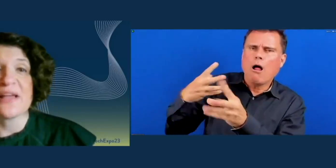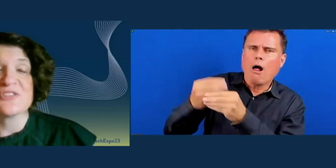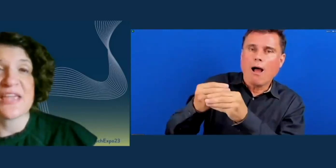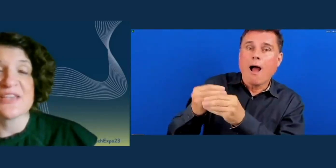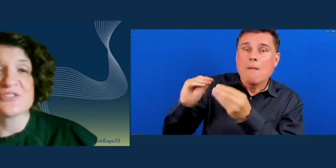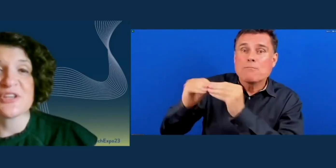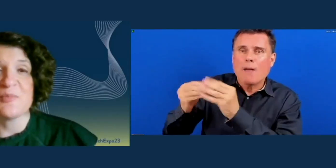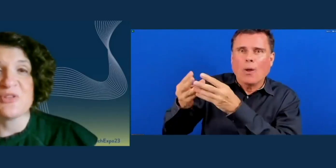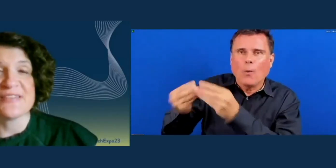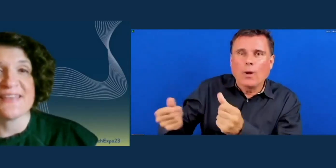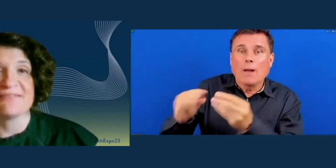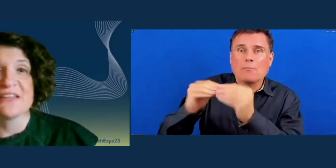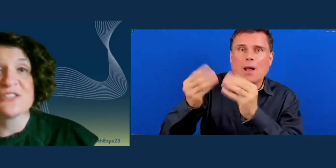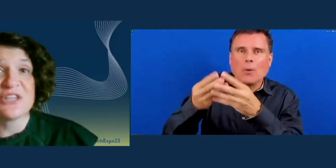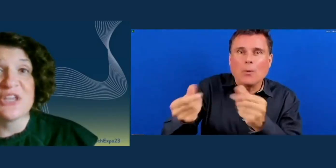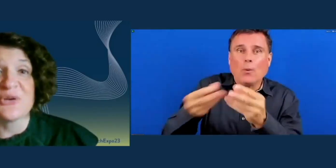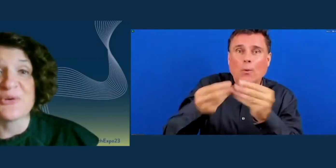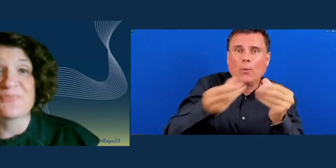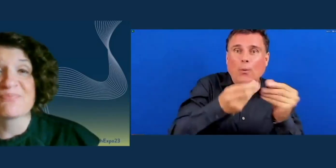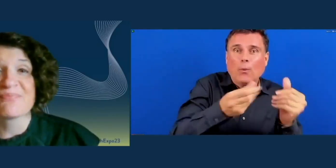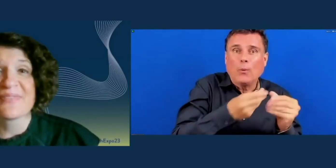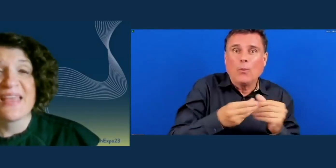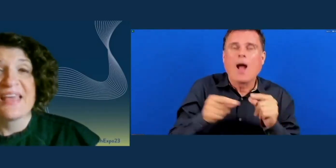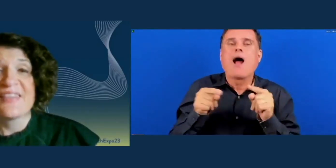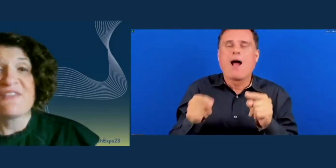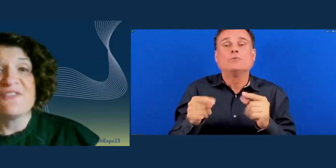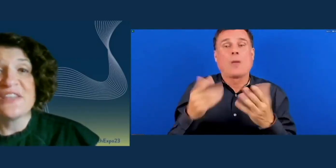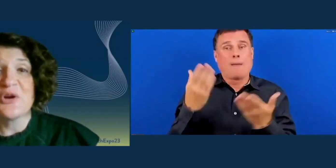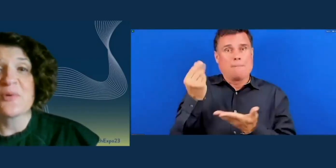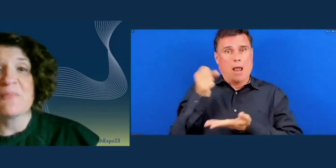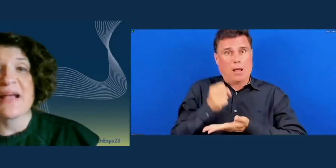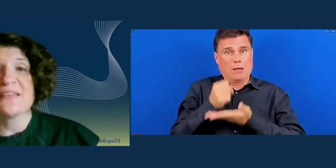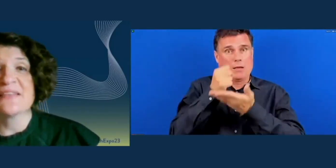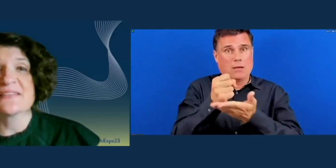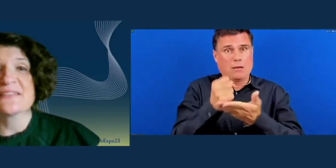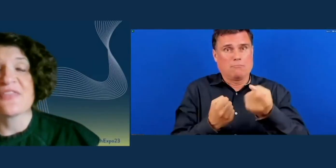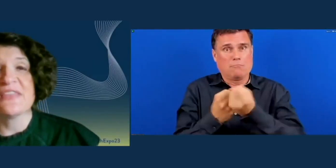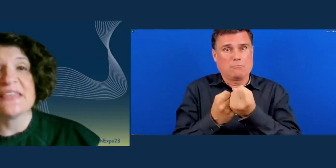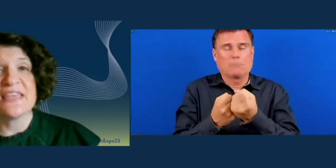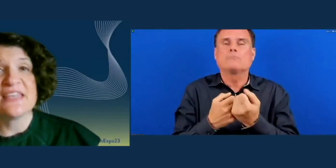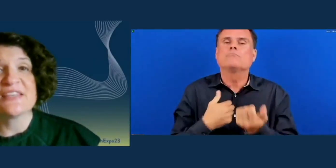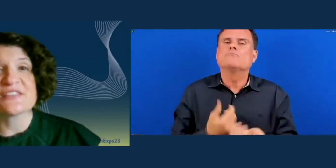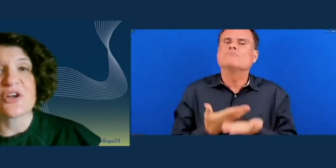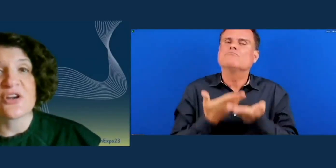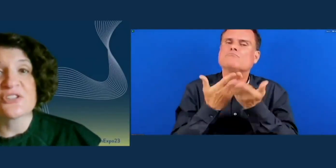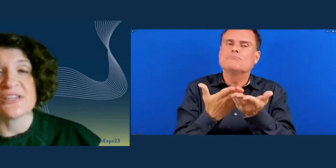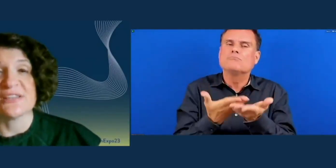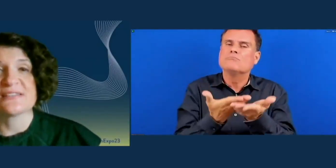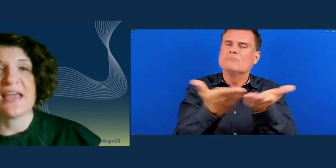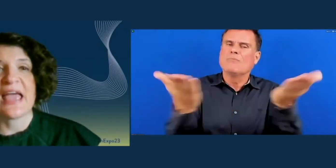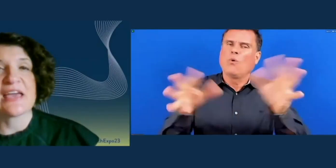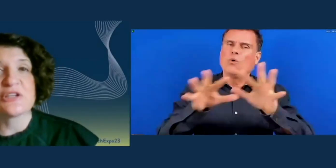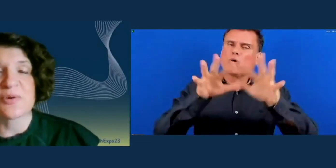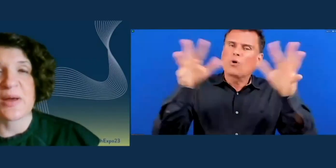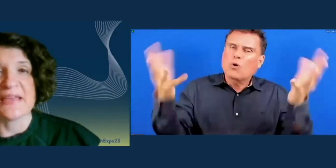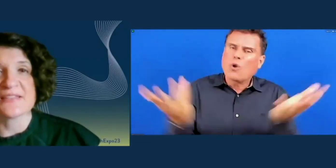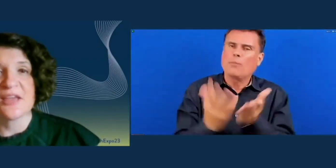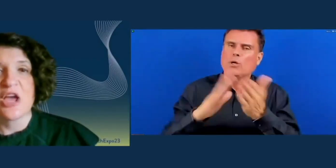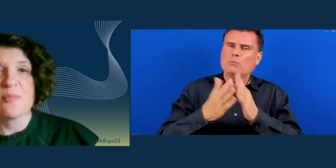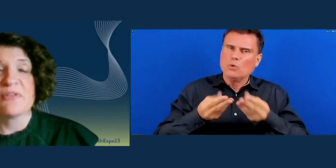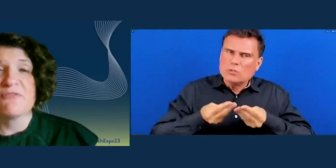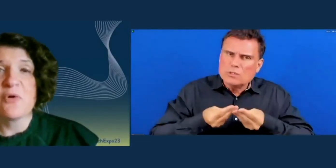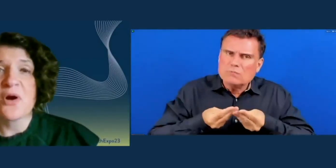global education community, to you. That video reminded us that the need is urgent and